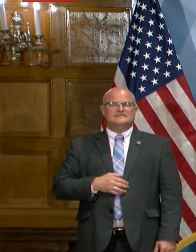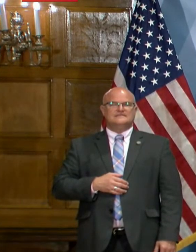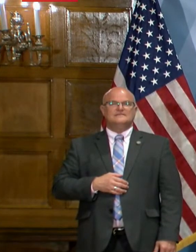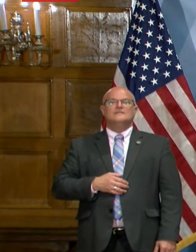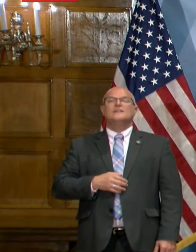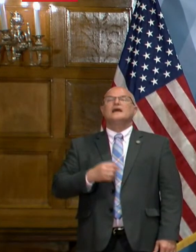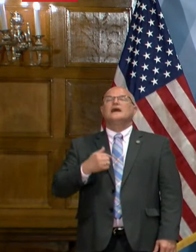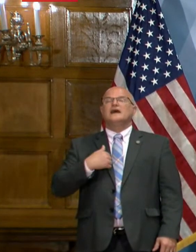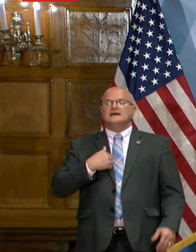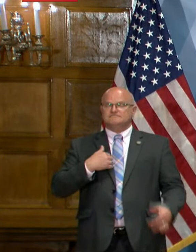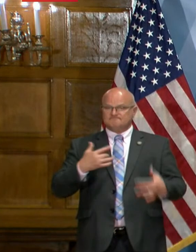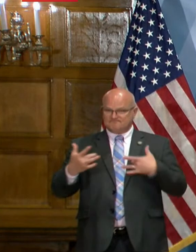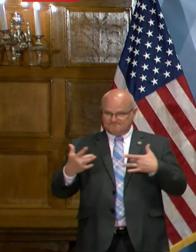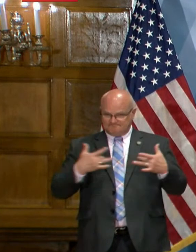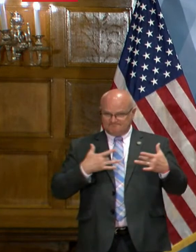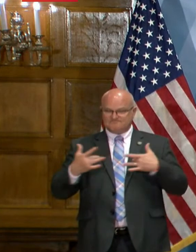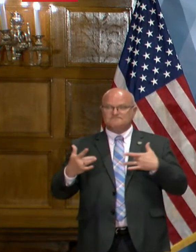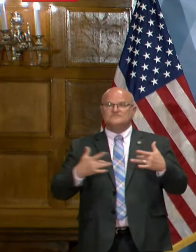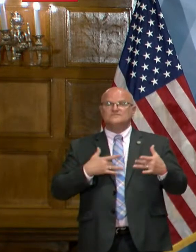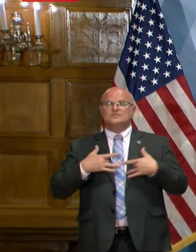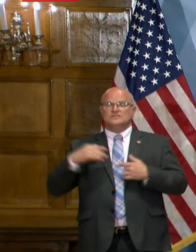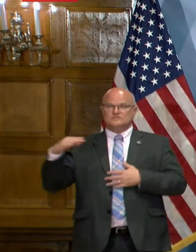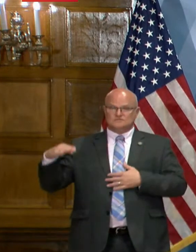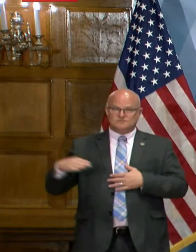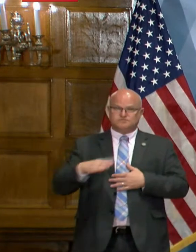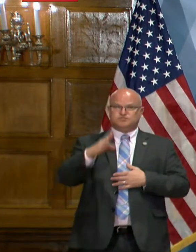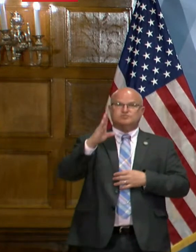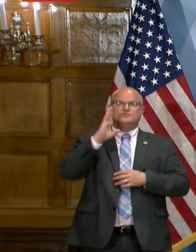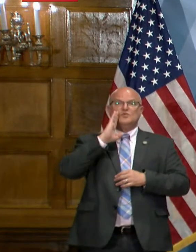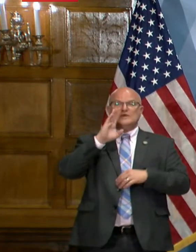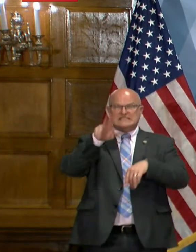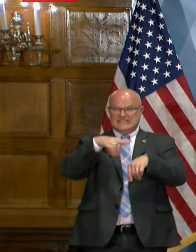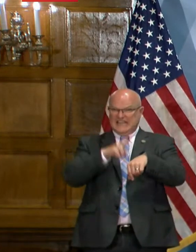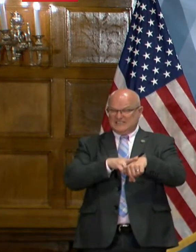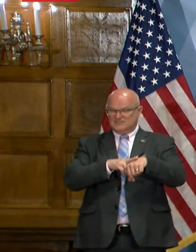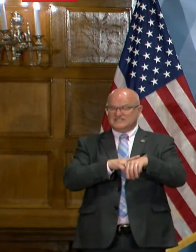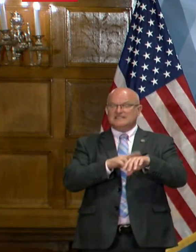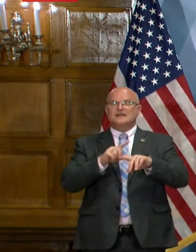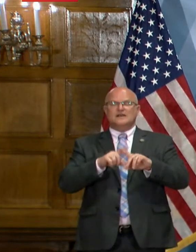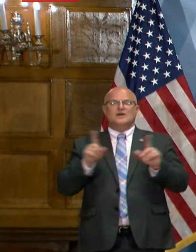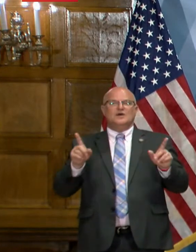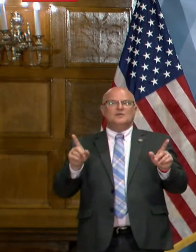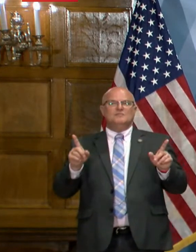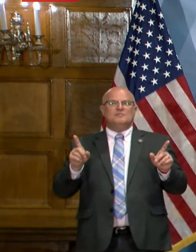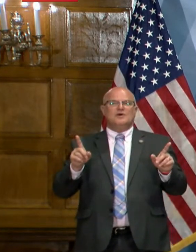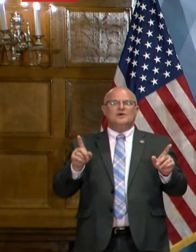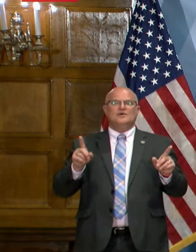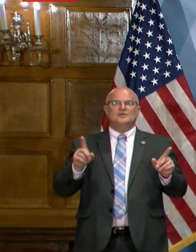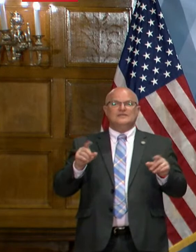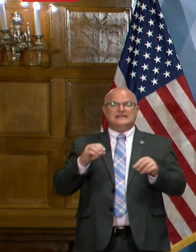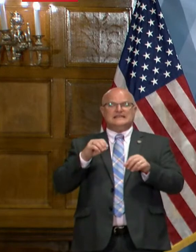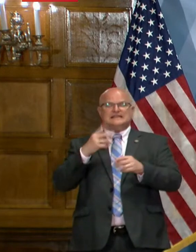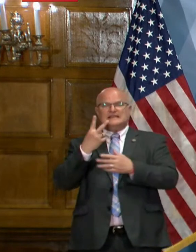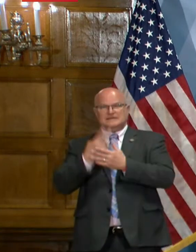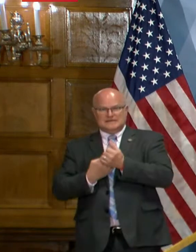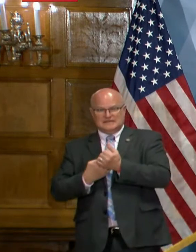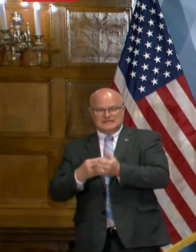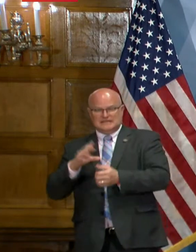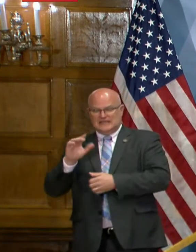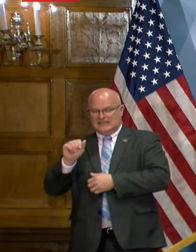I am concerned that there is an upswing in cases nationally, both in cases and in